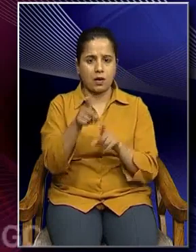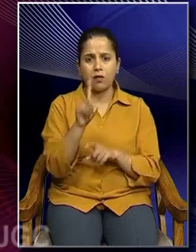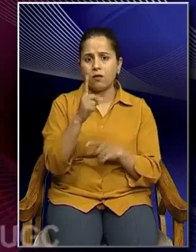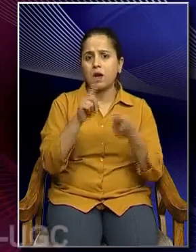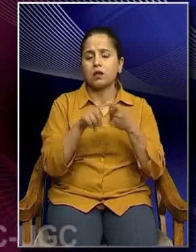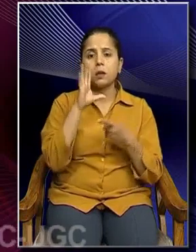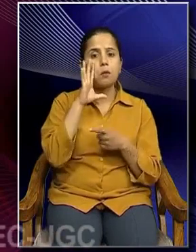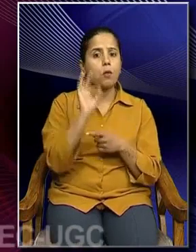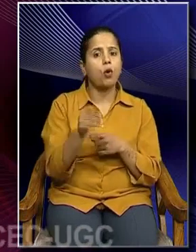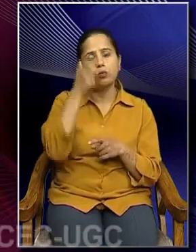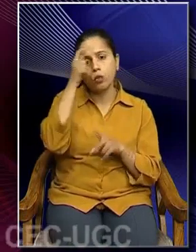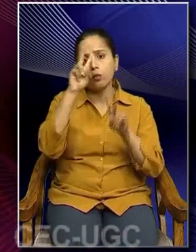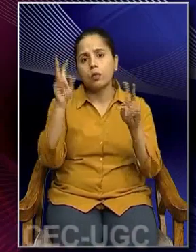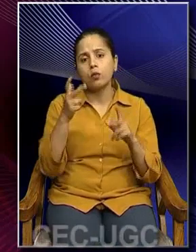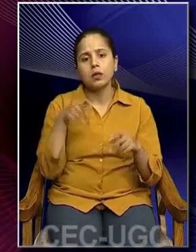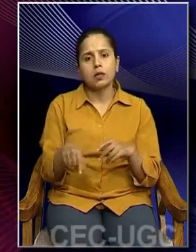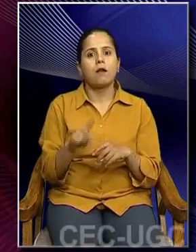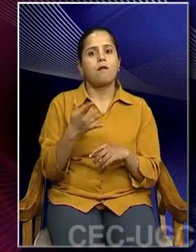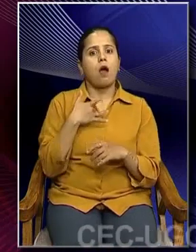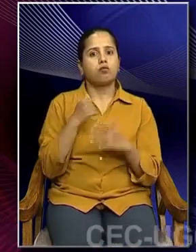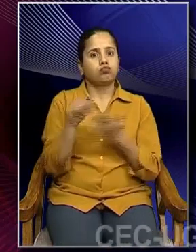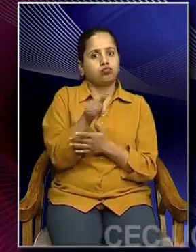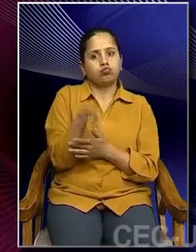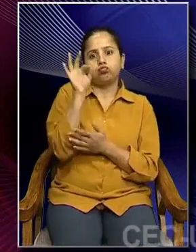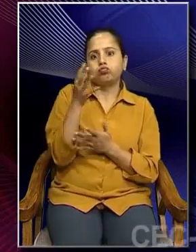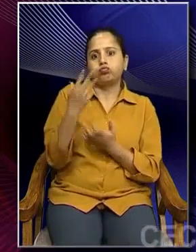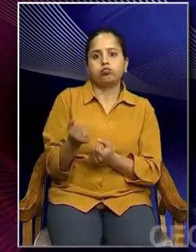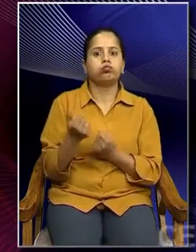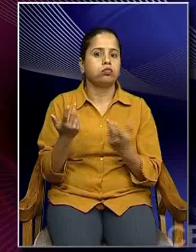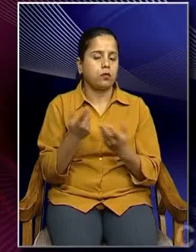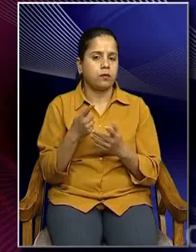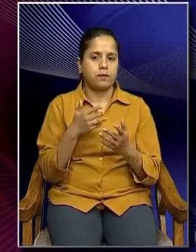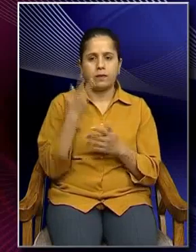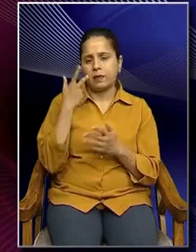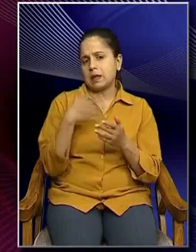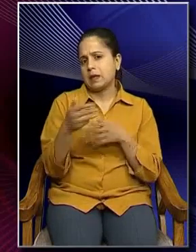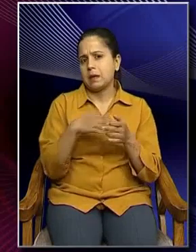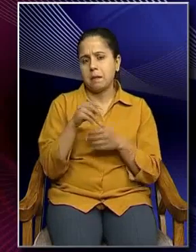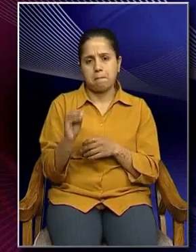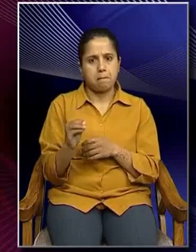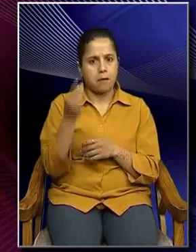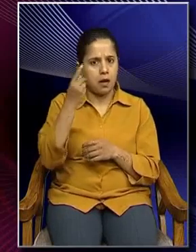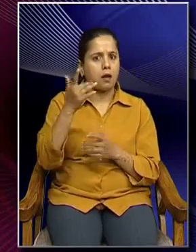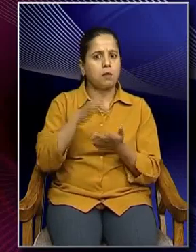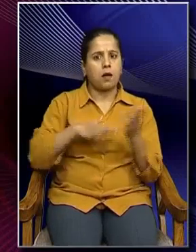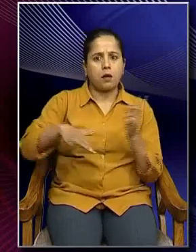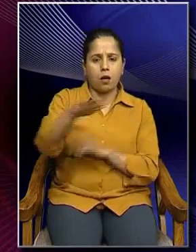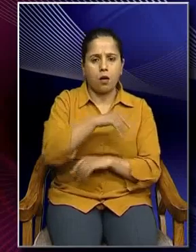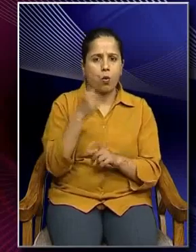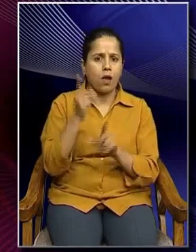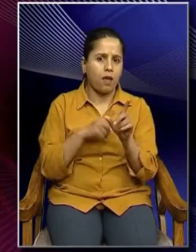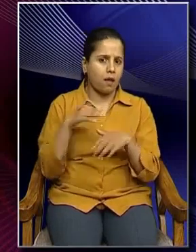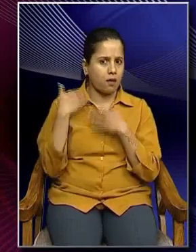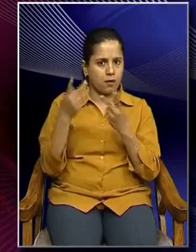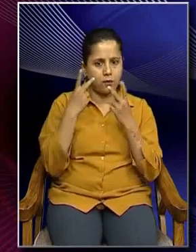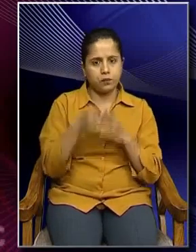issue is the son preference. So irrespective of improvement in the economic circumstances of people over the years,